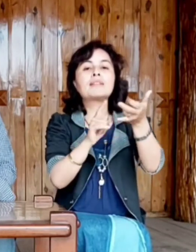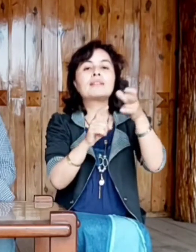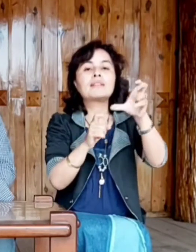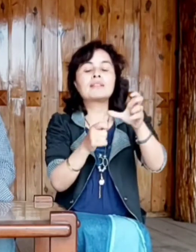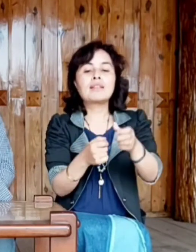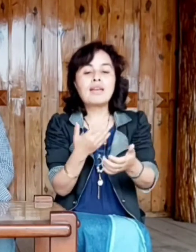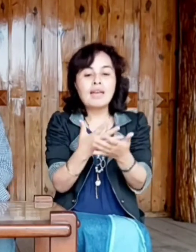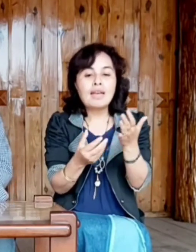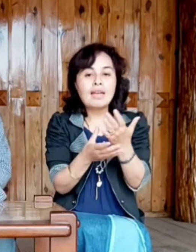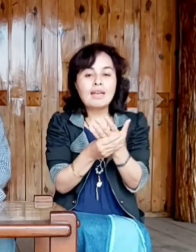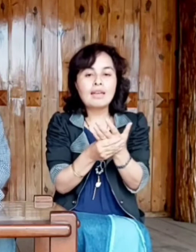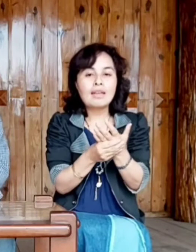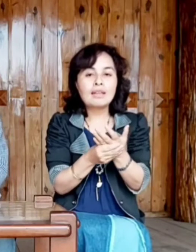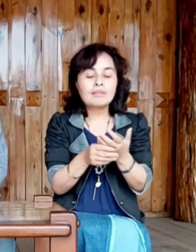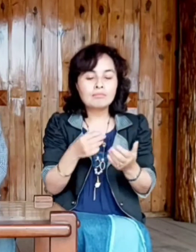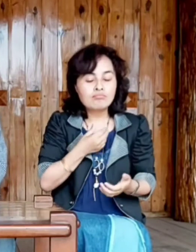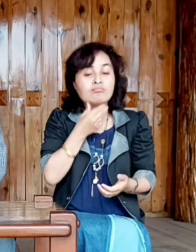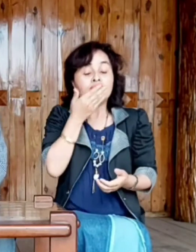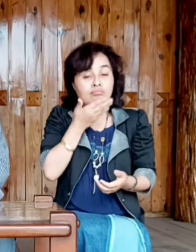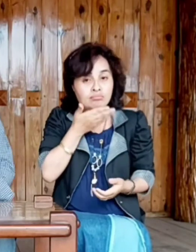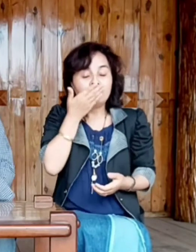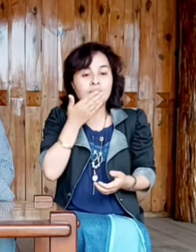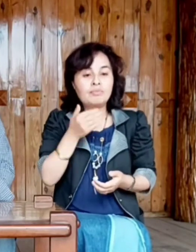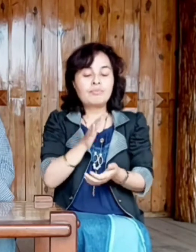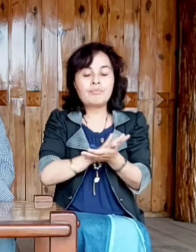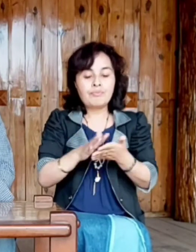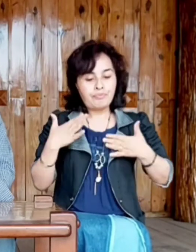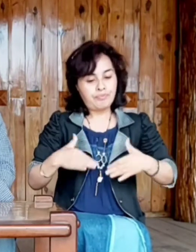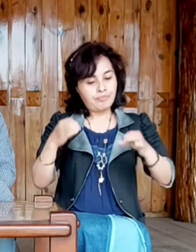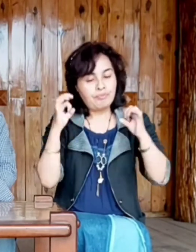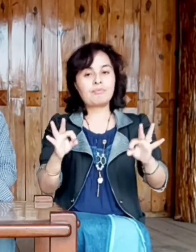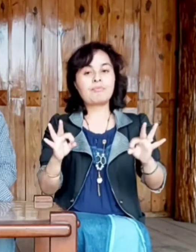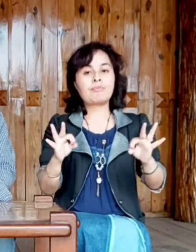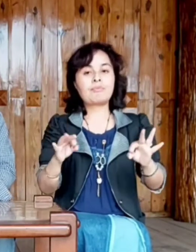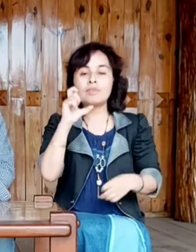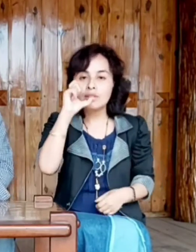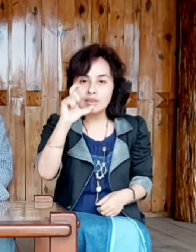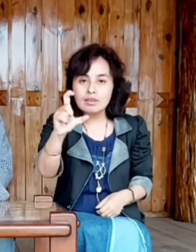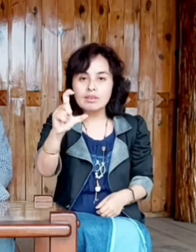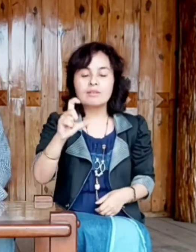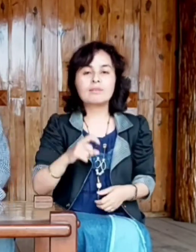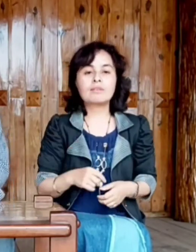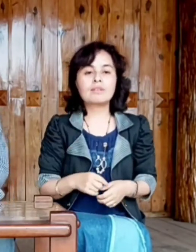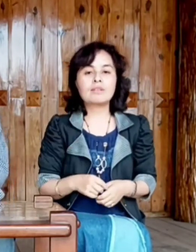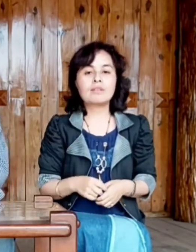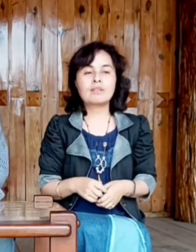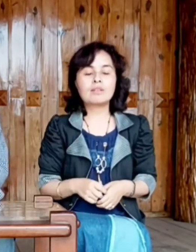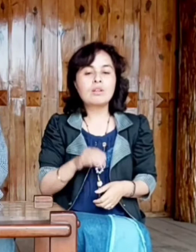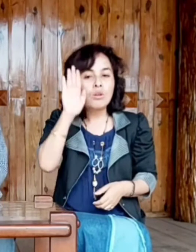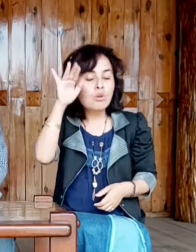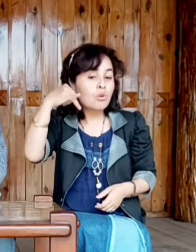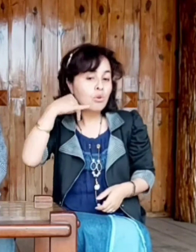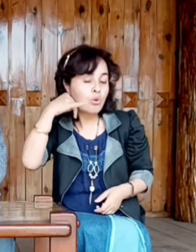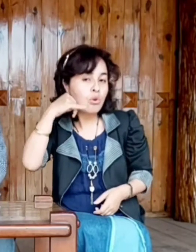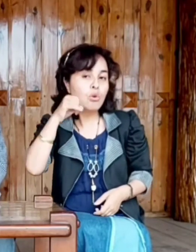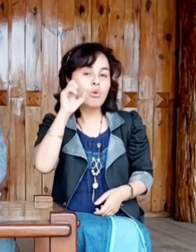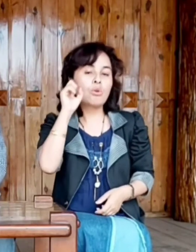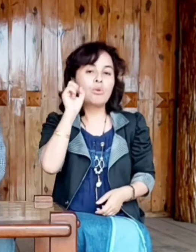hand and respiratory hygiene. C, call the